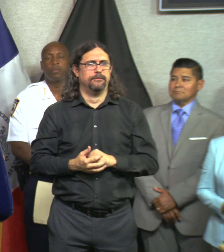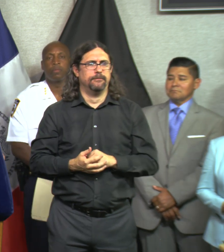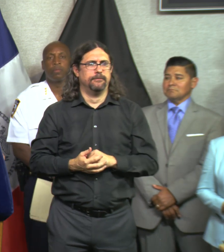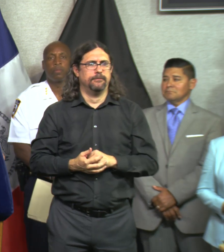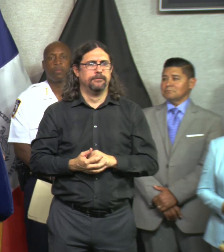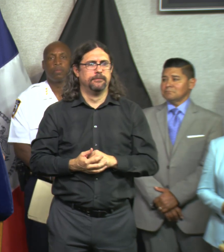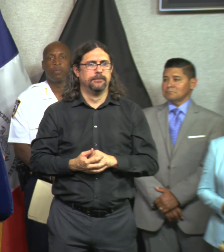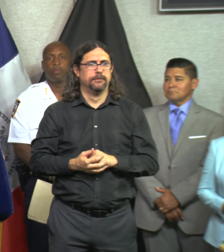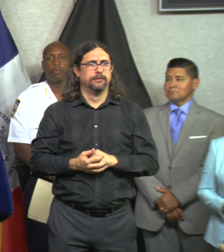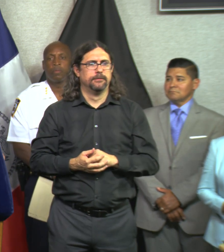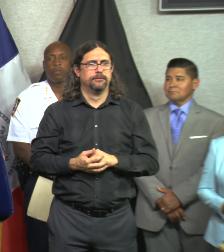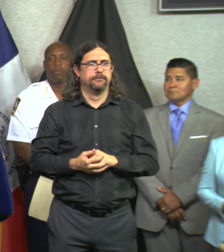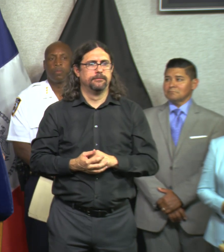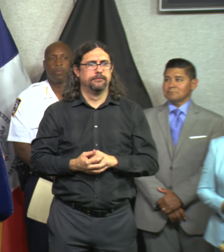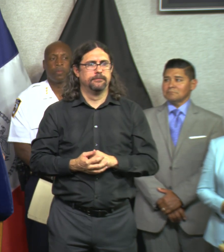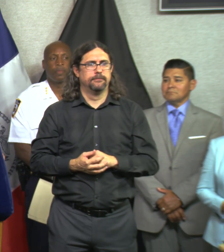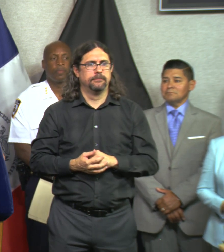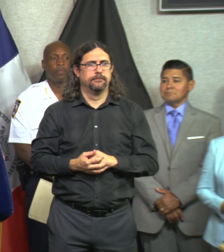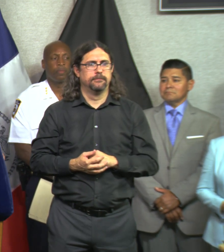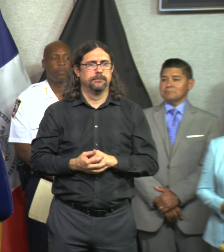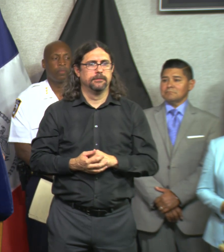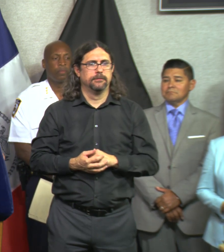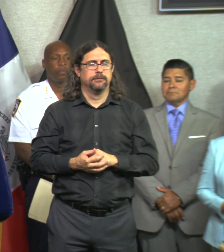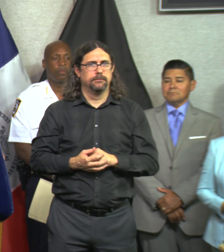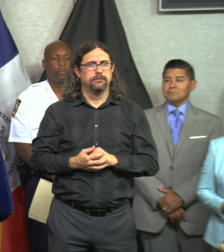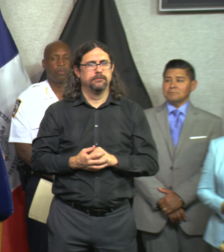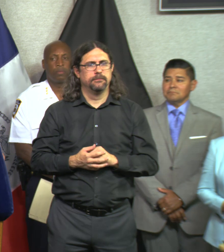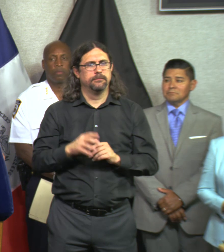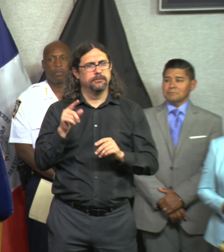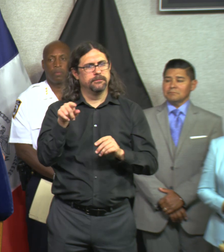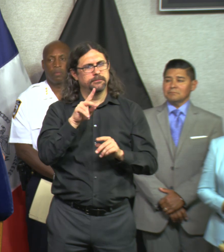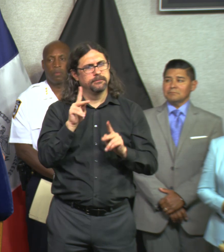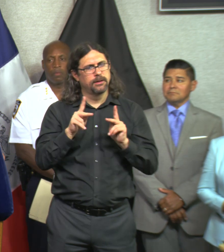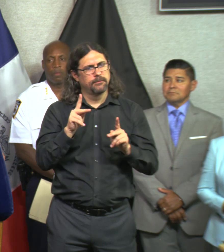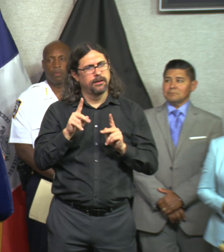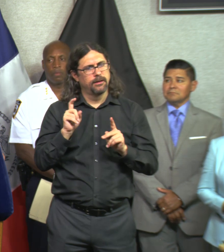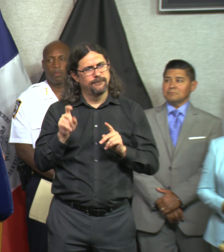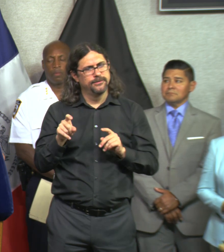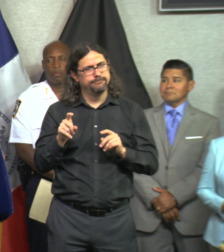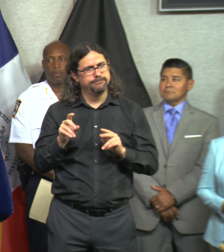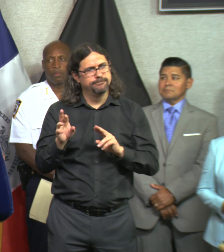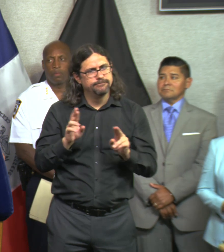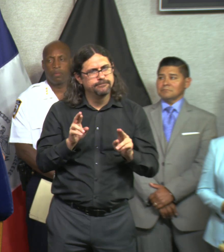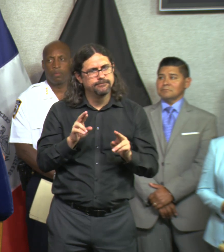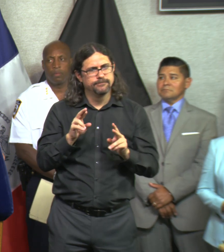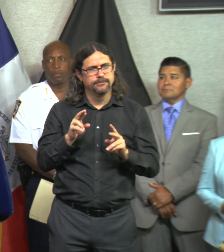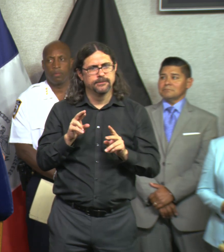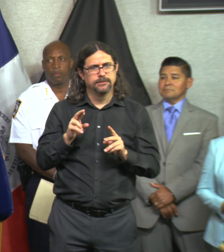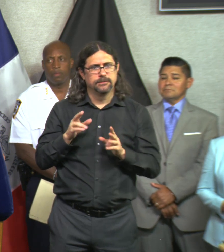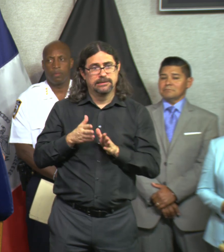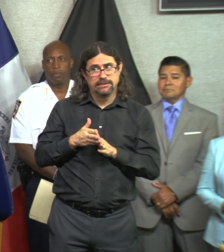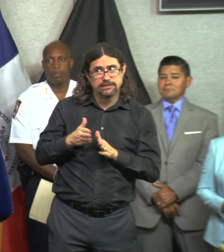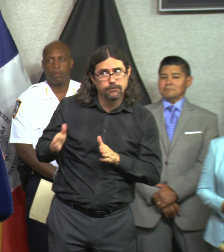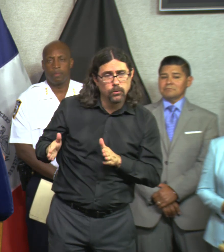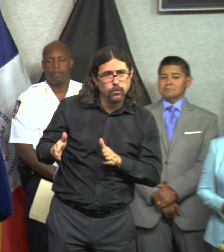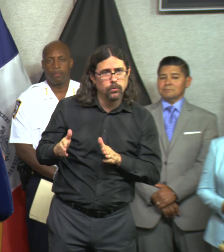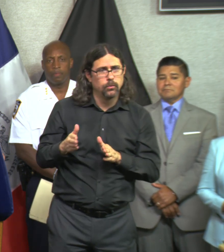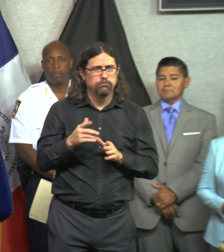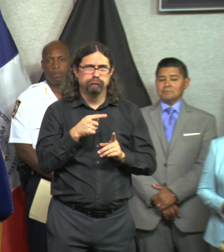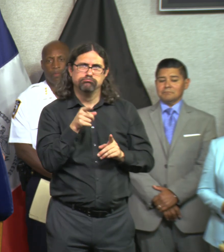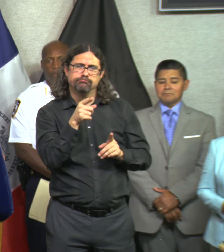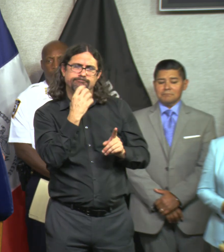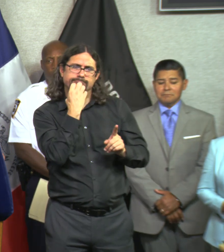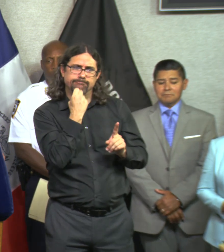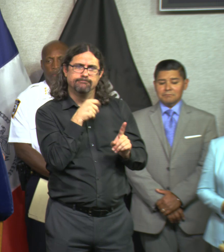ones. For example, if you have a senior in your family and you're worried that they're not near enough to a cooling center, try and help them to get to